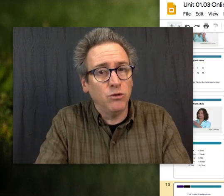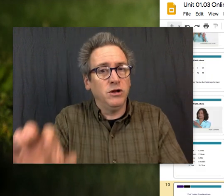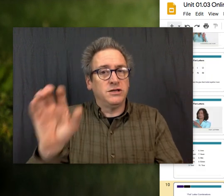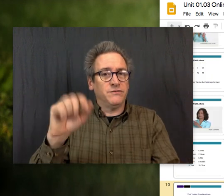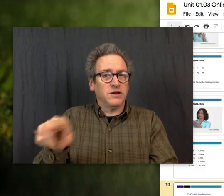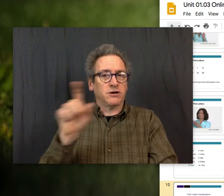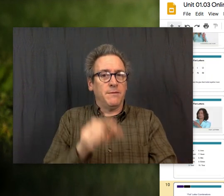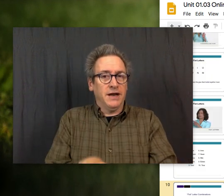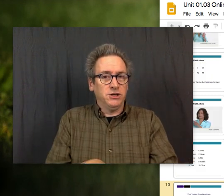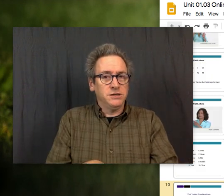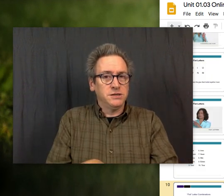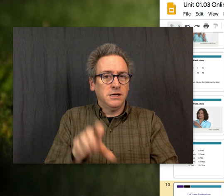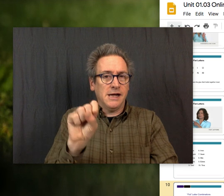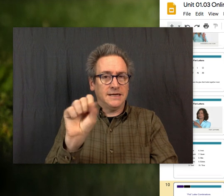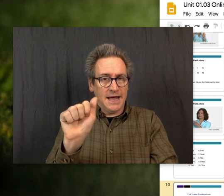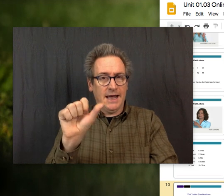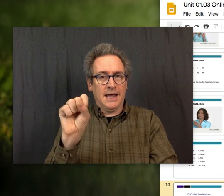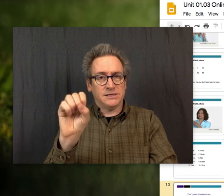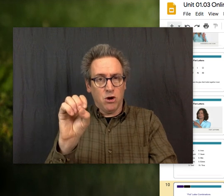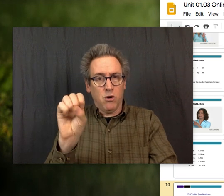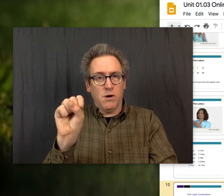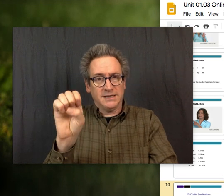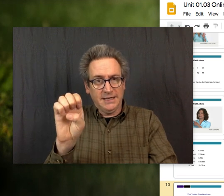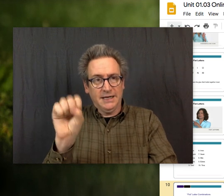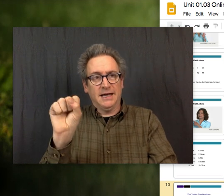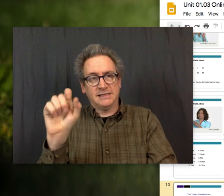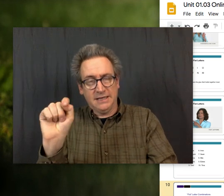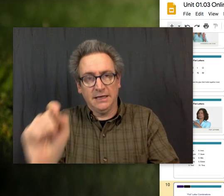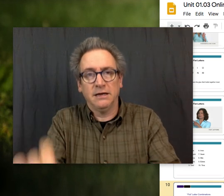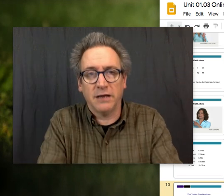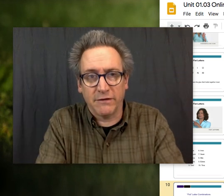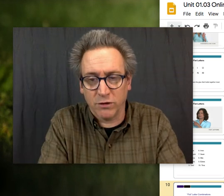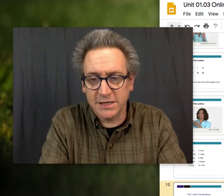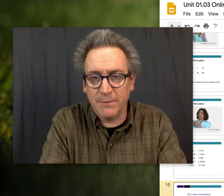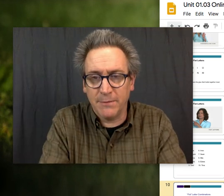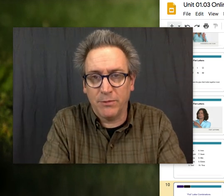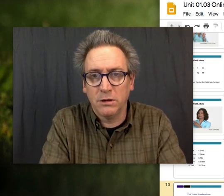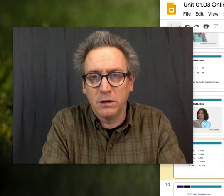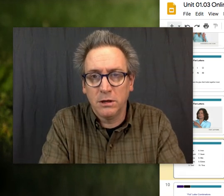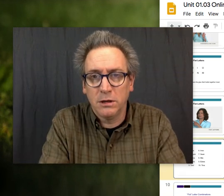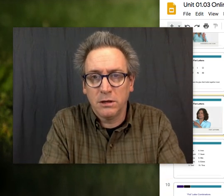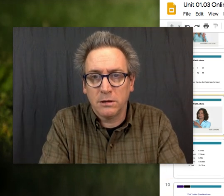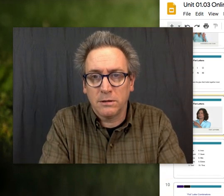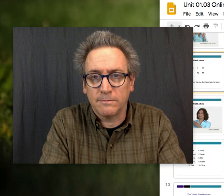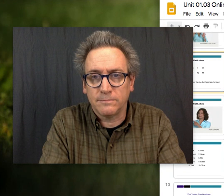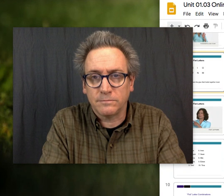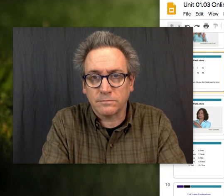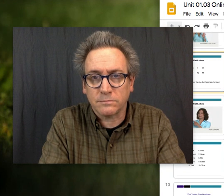Practicing different letter combinations, SA, SO, SE, ST, like for example,